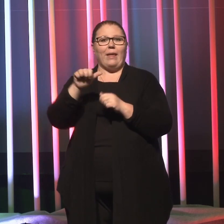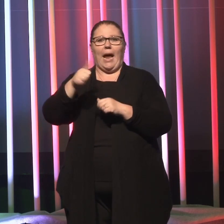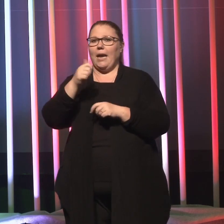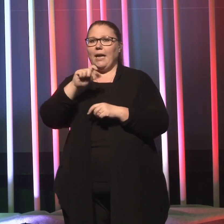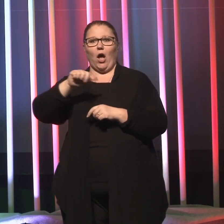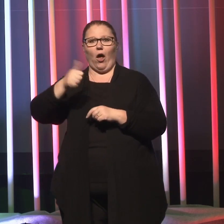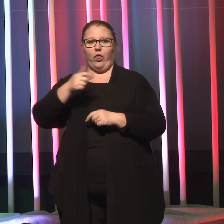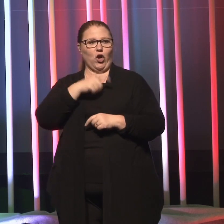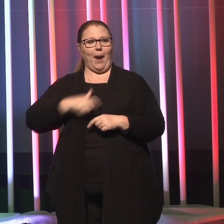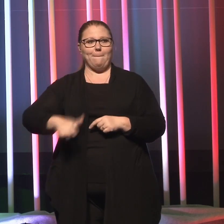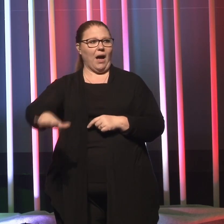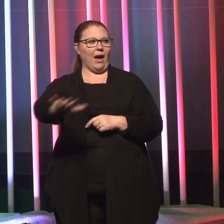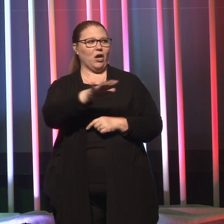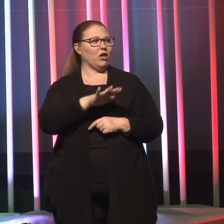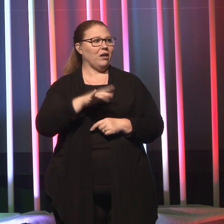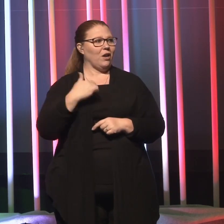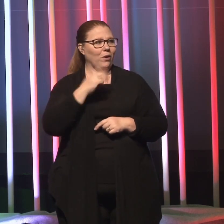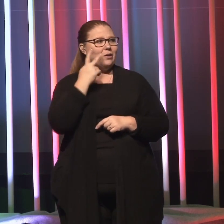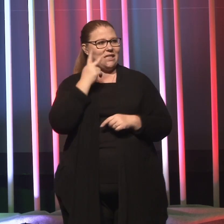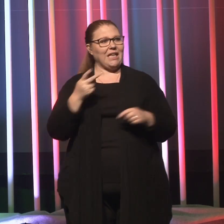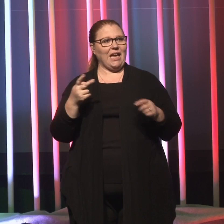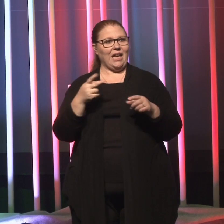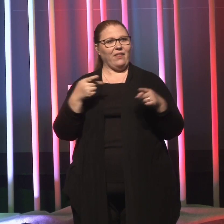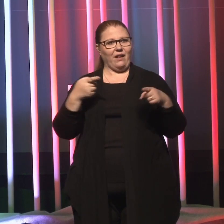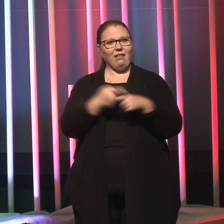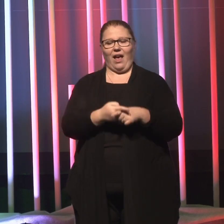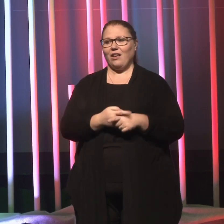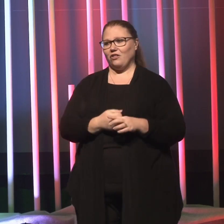age, including today, and we'll see the clash.